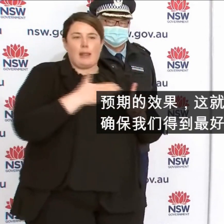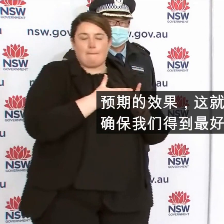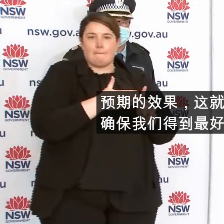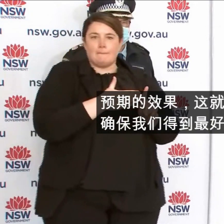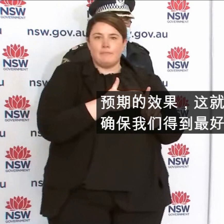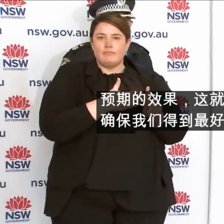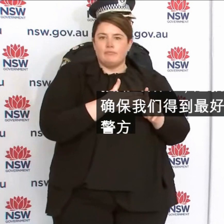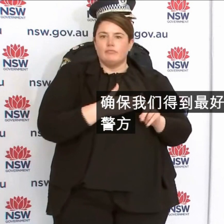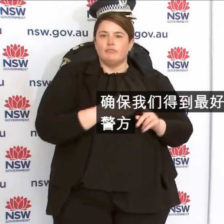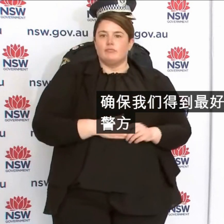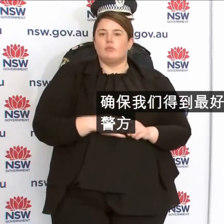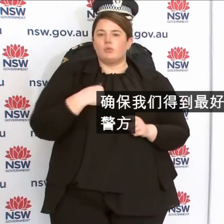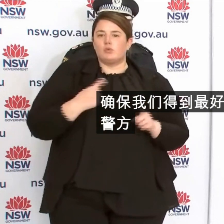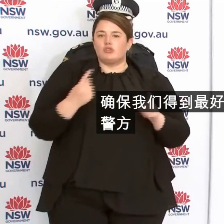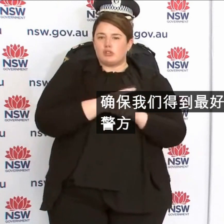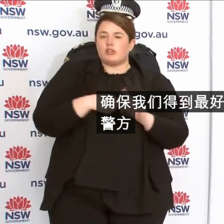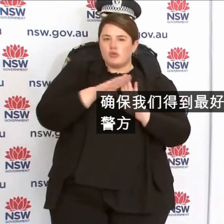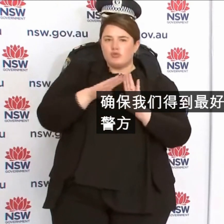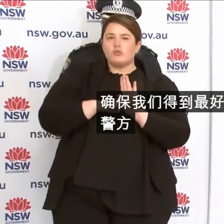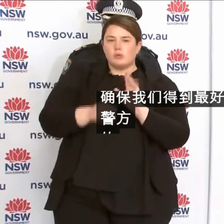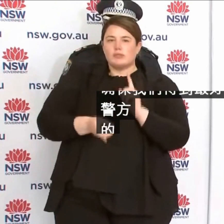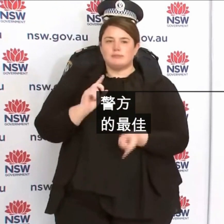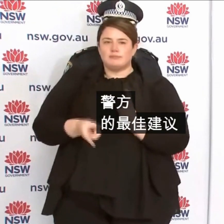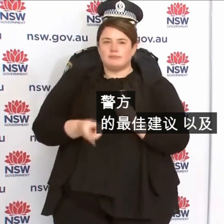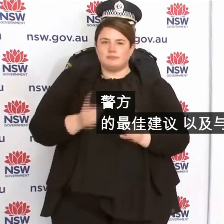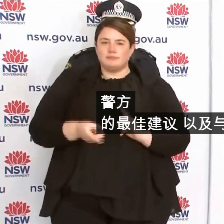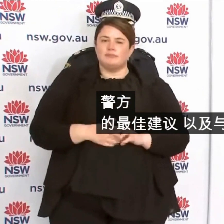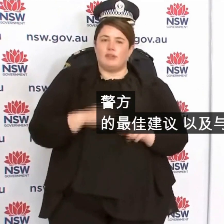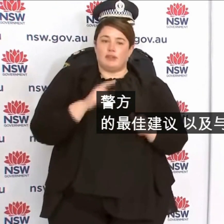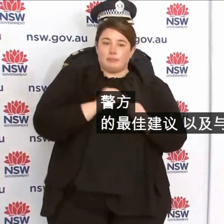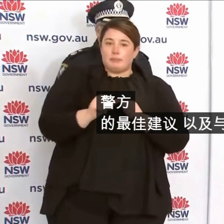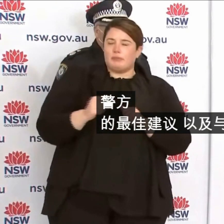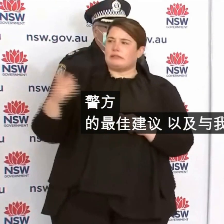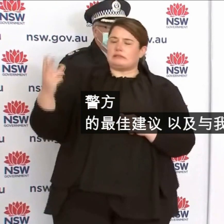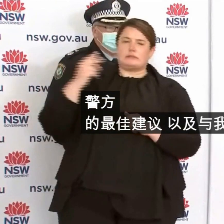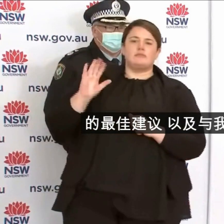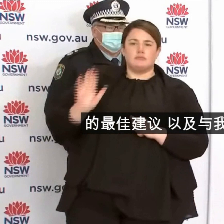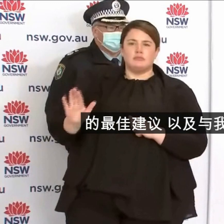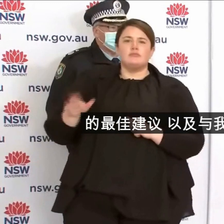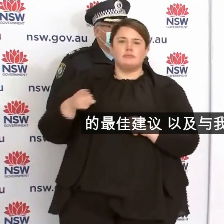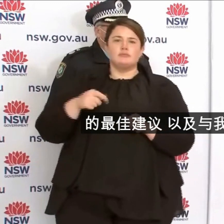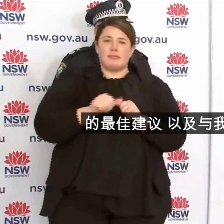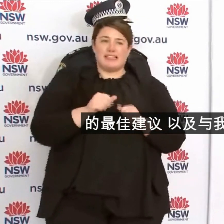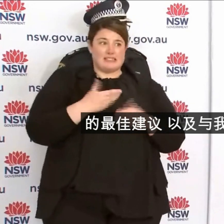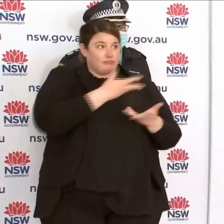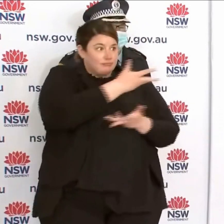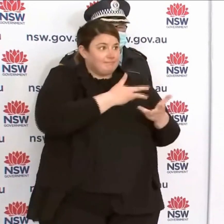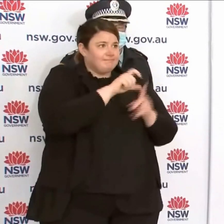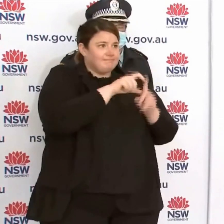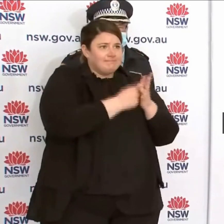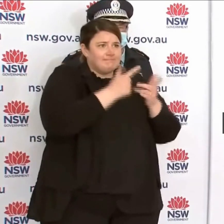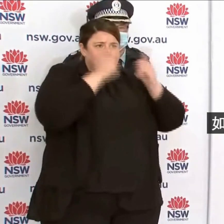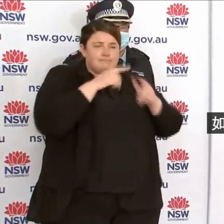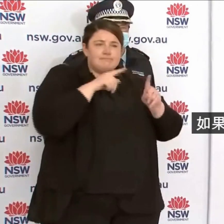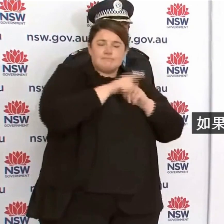best advice from health, the best advice from police, and the best advice from the experts we work with.